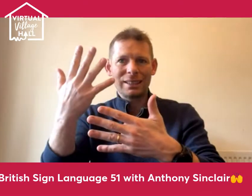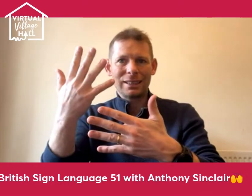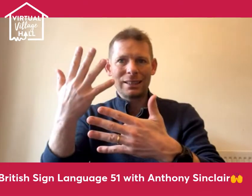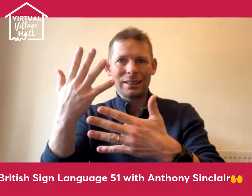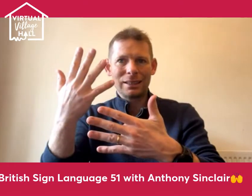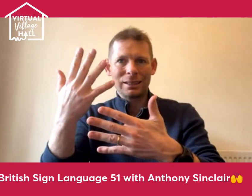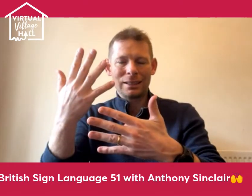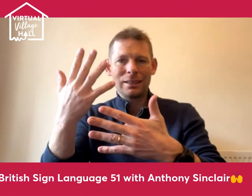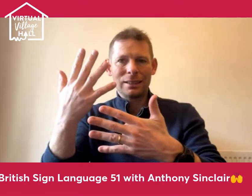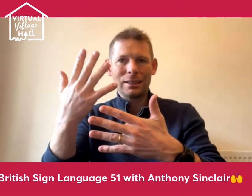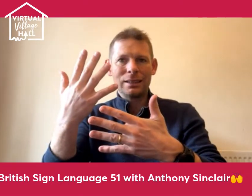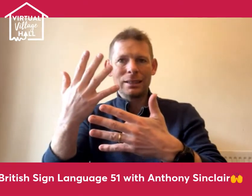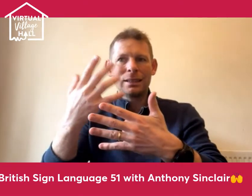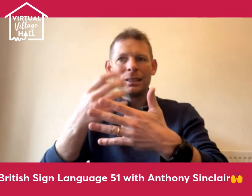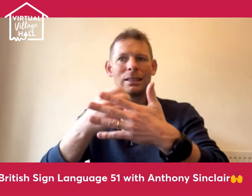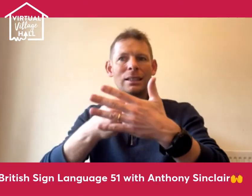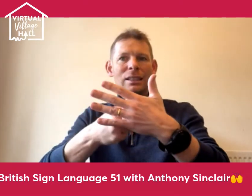we're in now. That's how we sign spring.